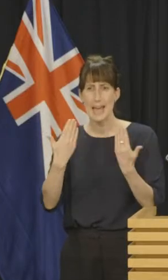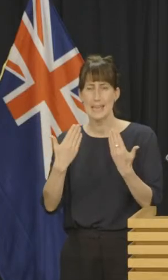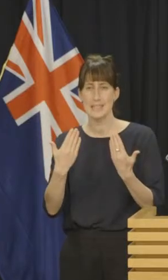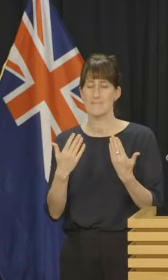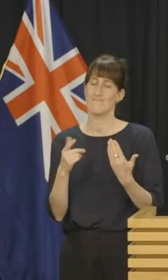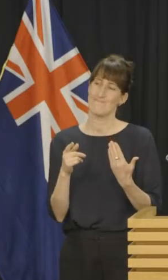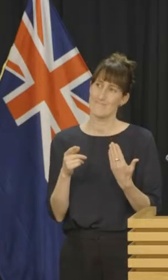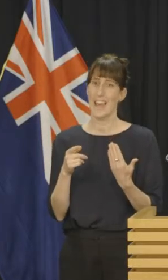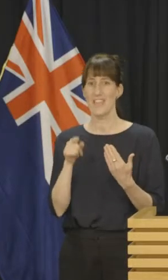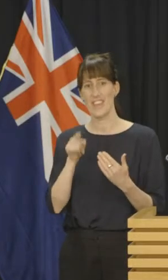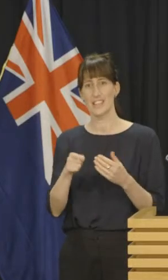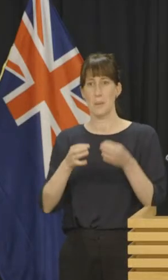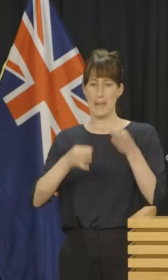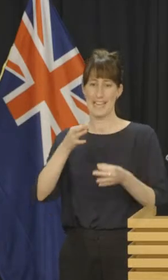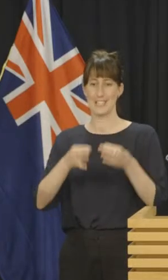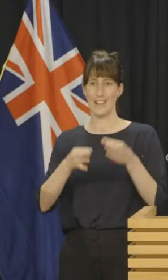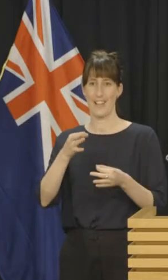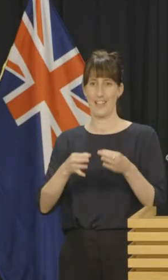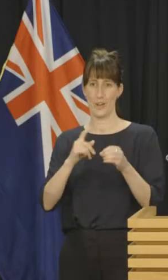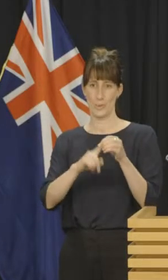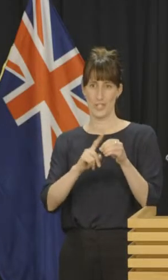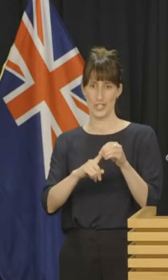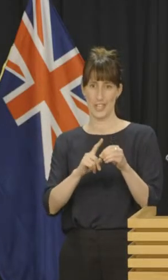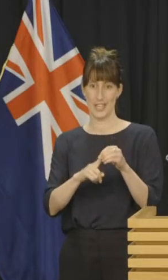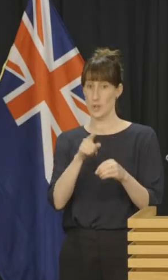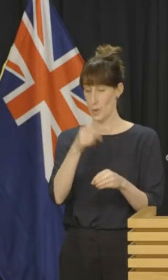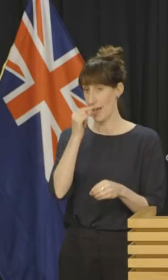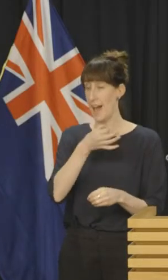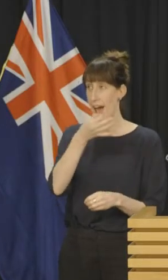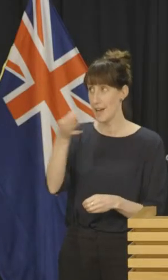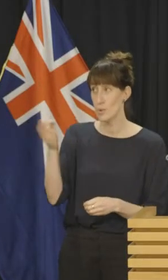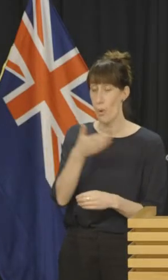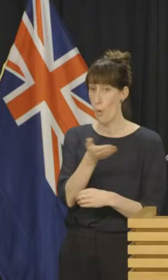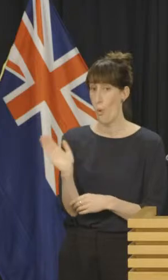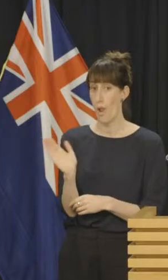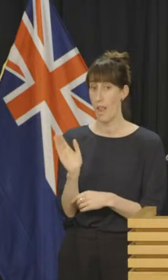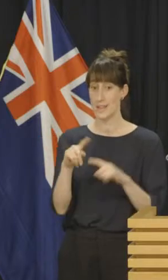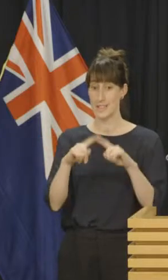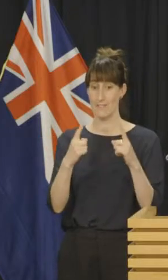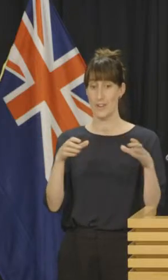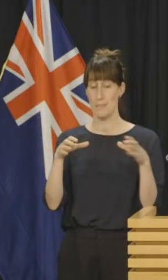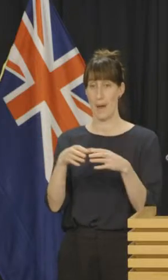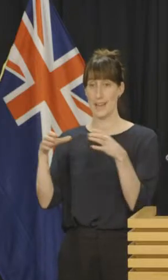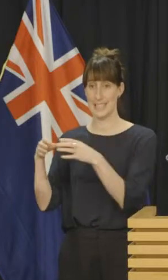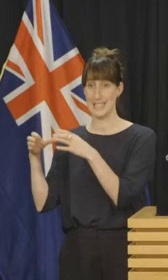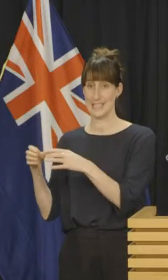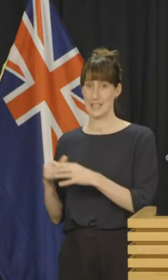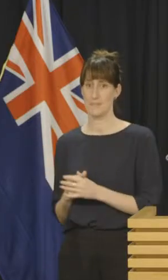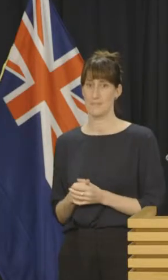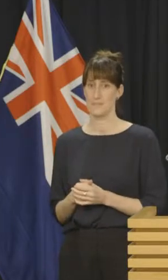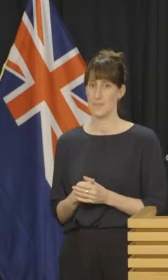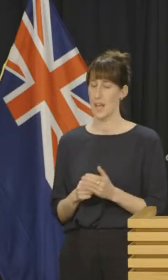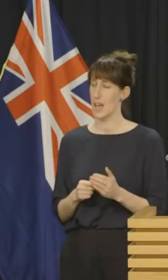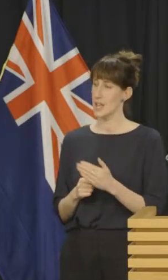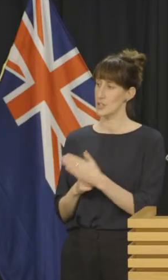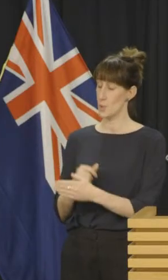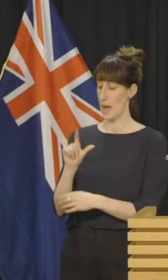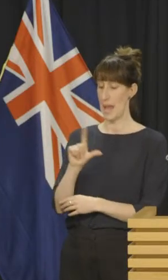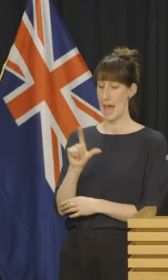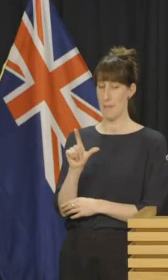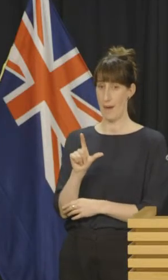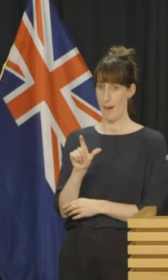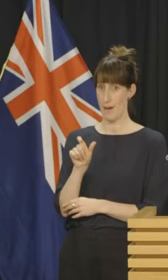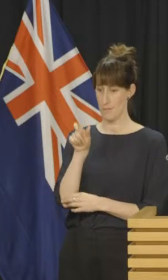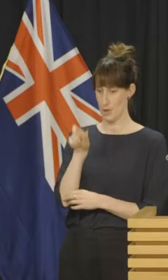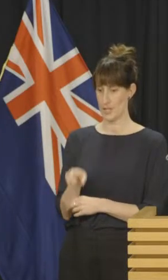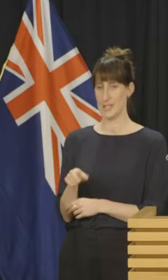are questions that you can put to all of the political parties on the campaign trail. Labour spokesperson for health, do you think that New Zealanders